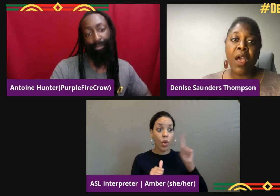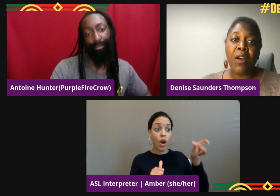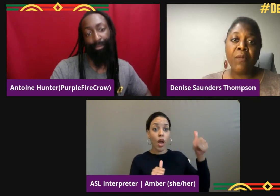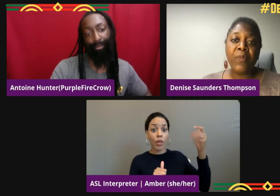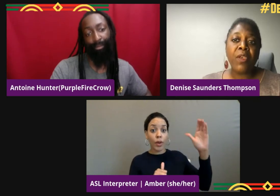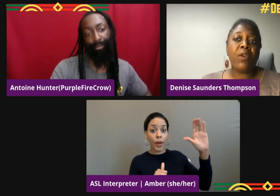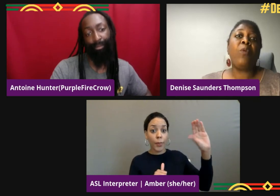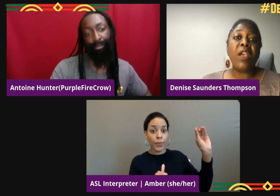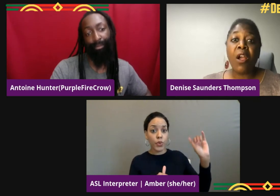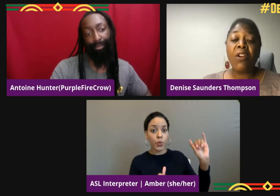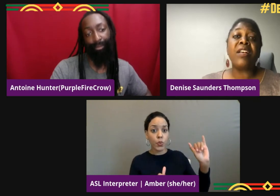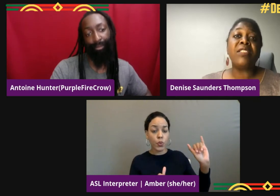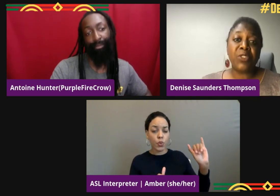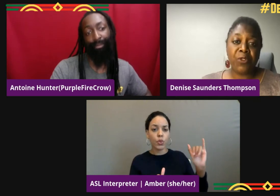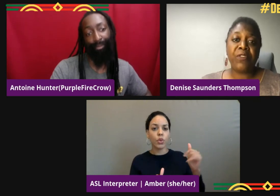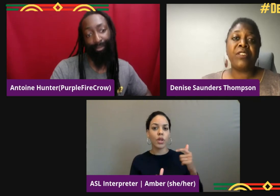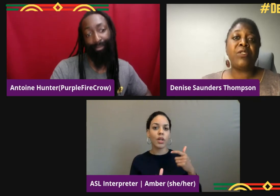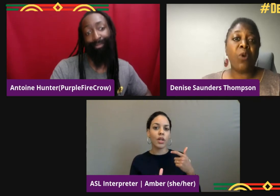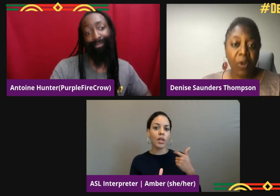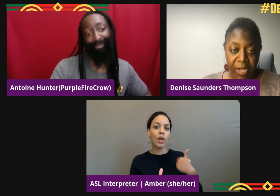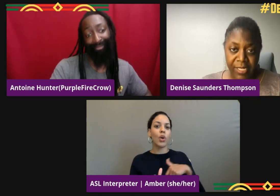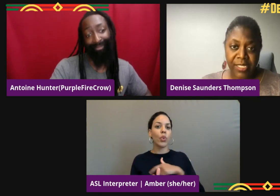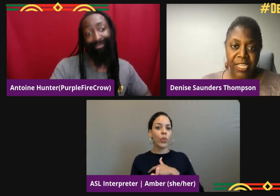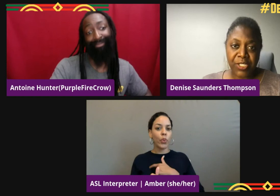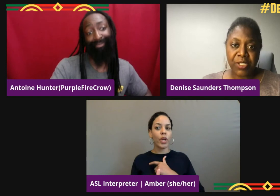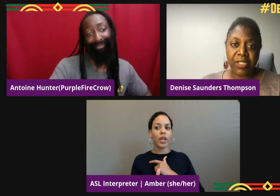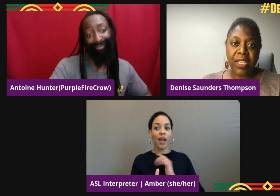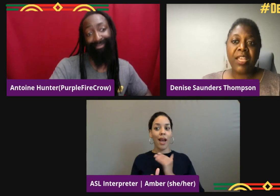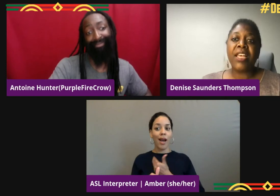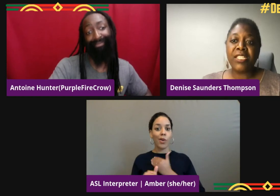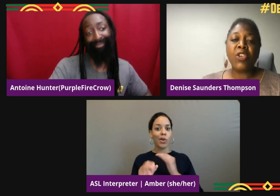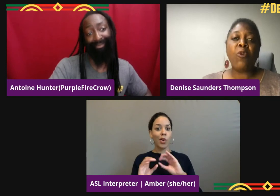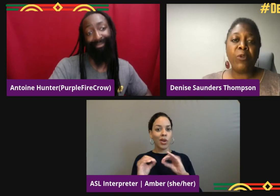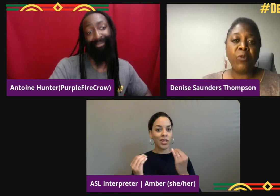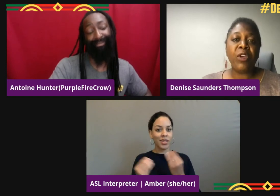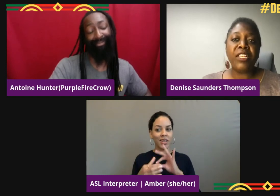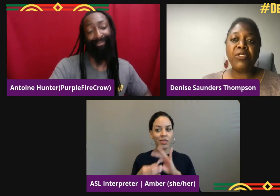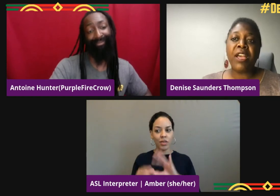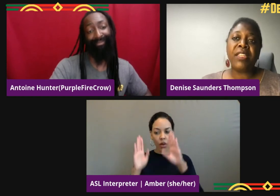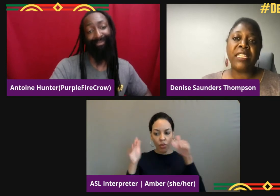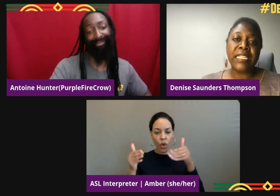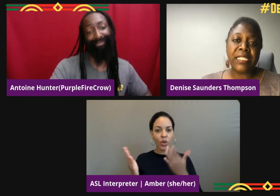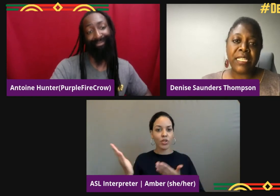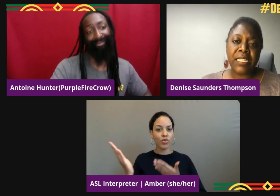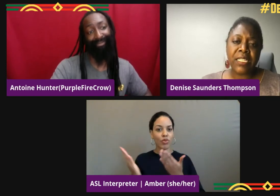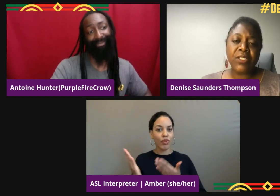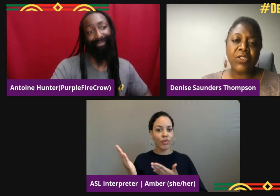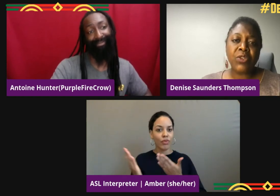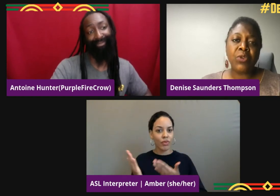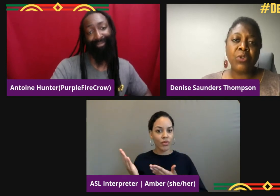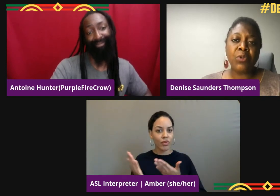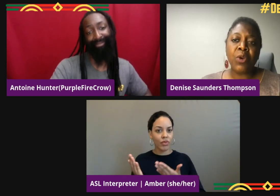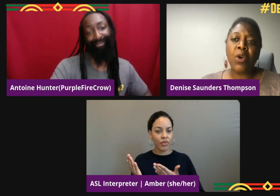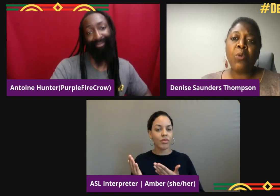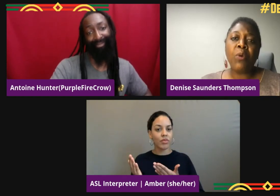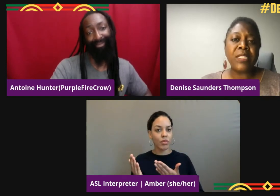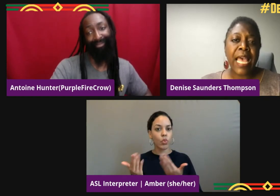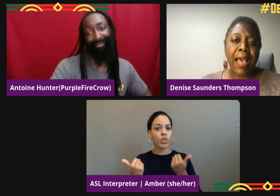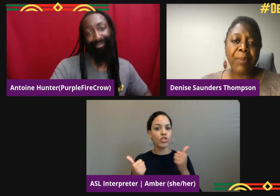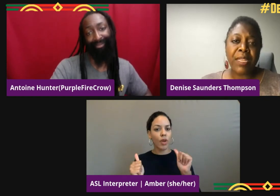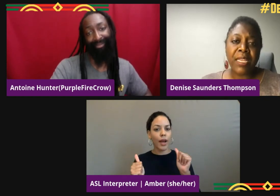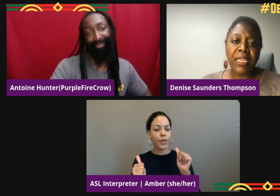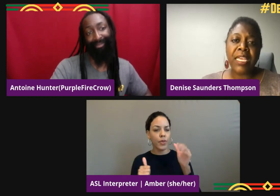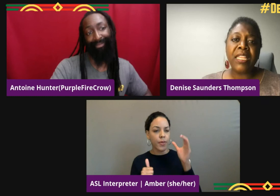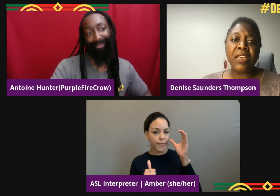as well. We are a service organization. And so we really try to listen to